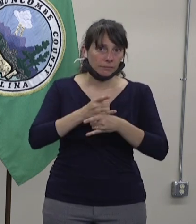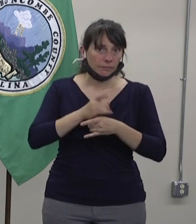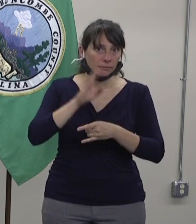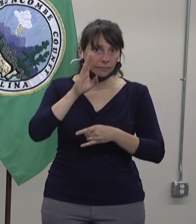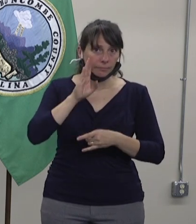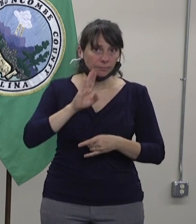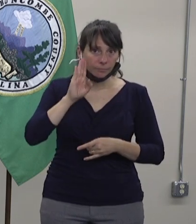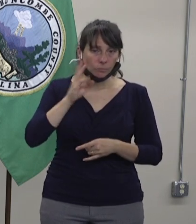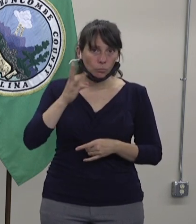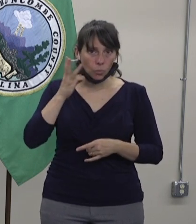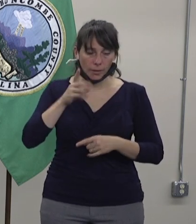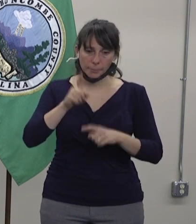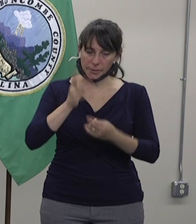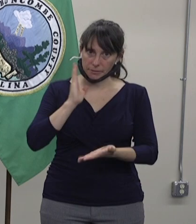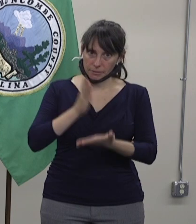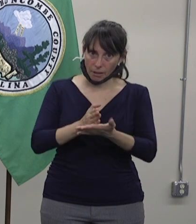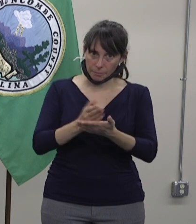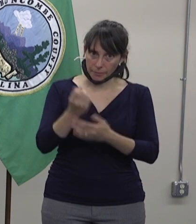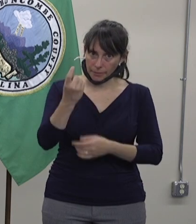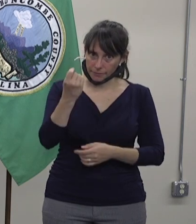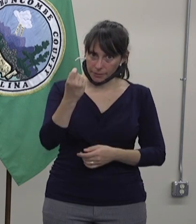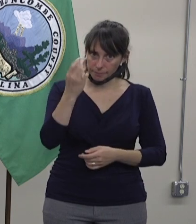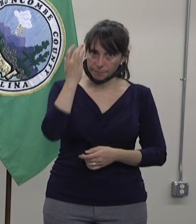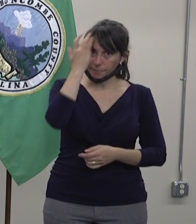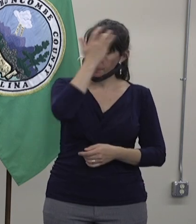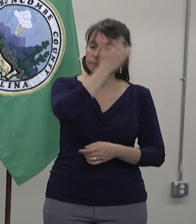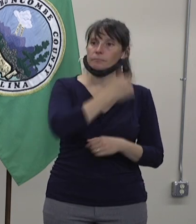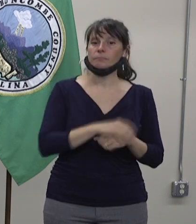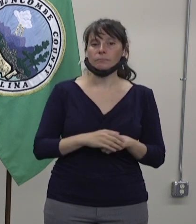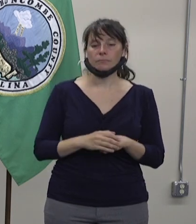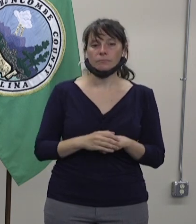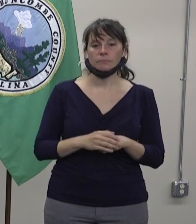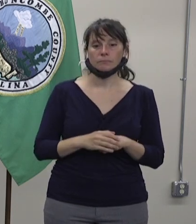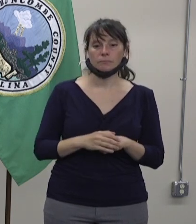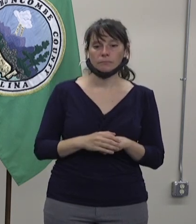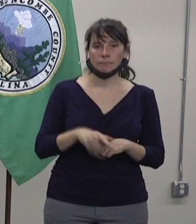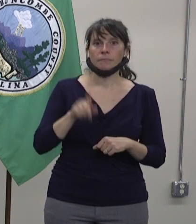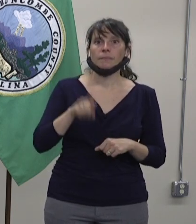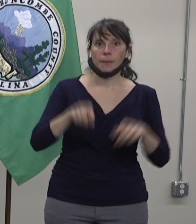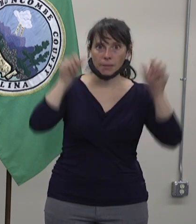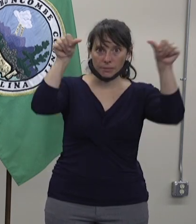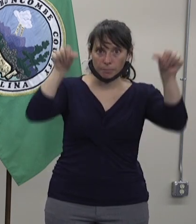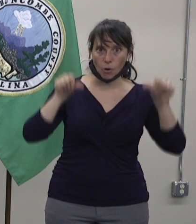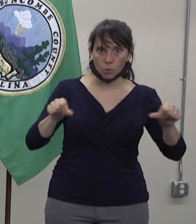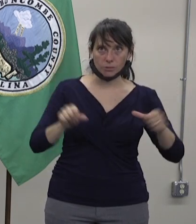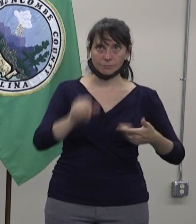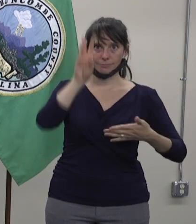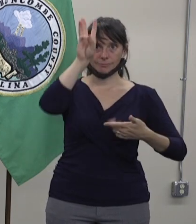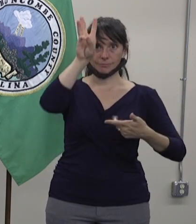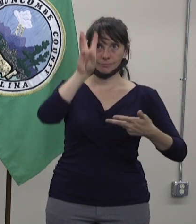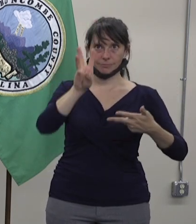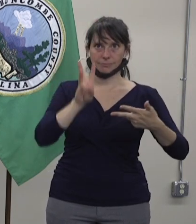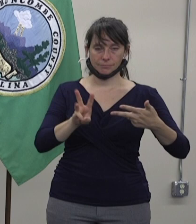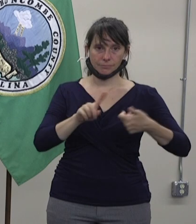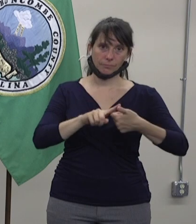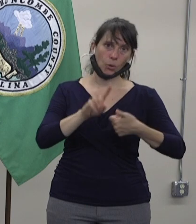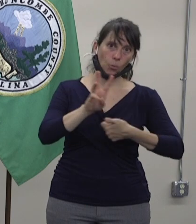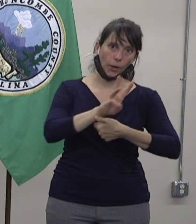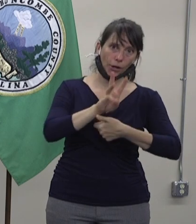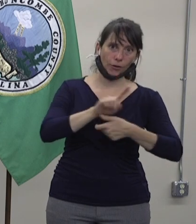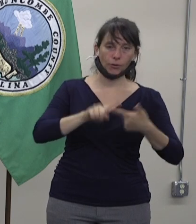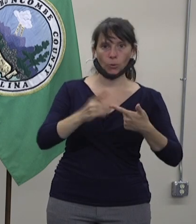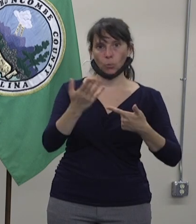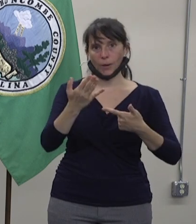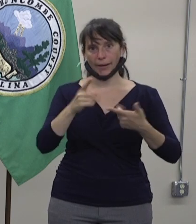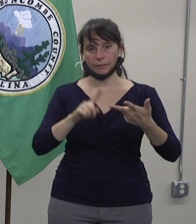Failure to post signage at the entrance regarding the 3 W's of wear, wait, and wash at the entrance, or failure